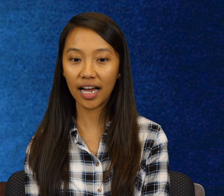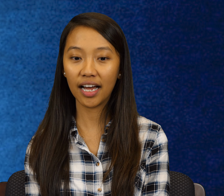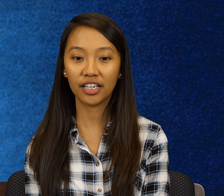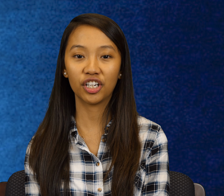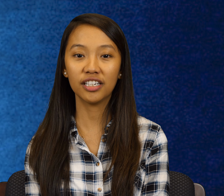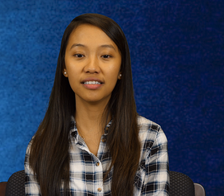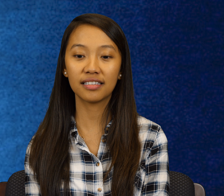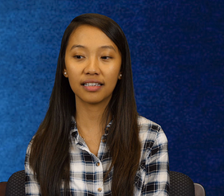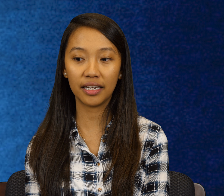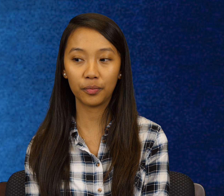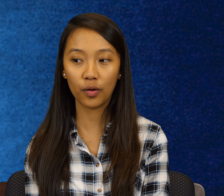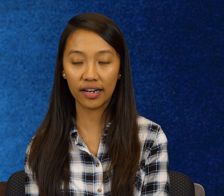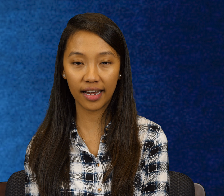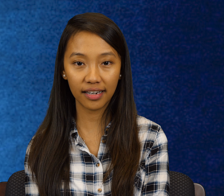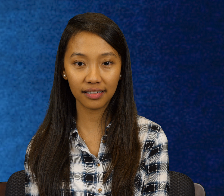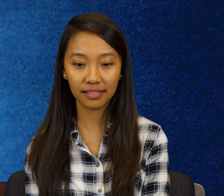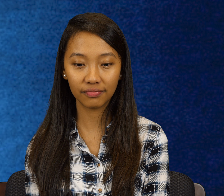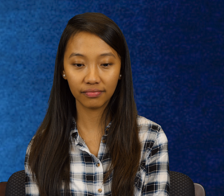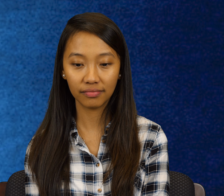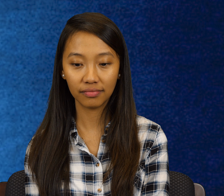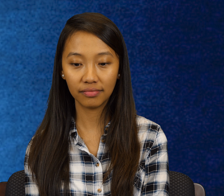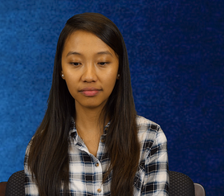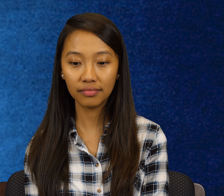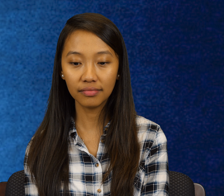I couldn't sleep one night.